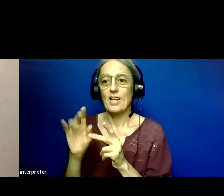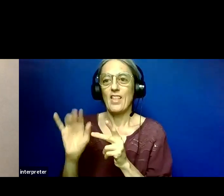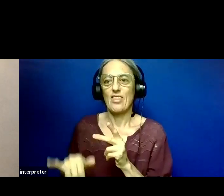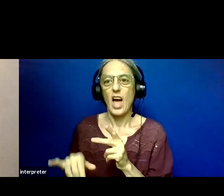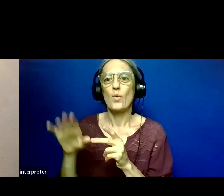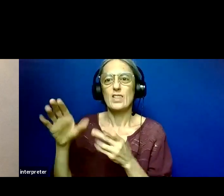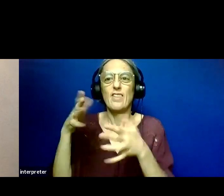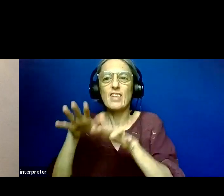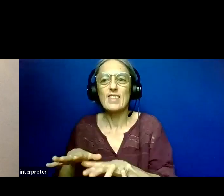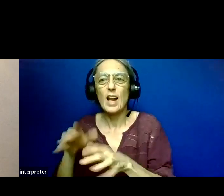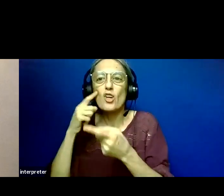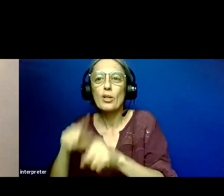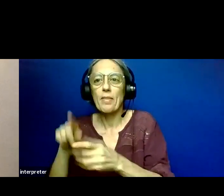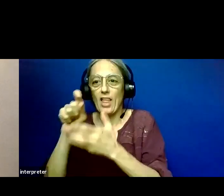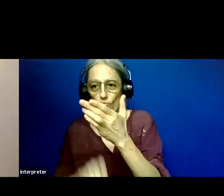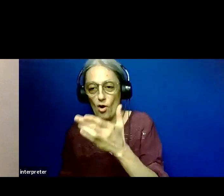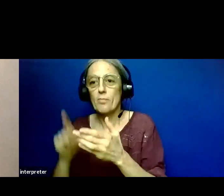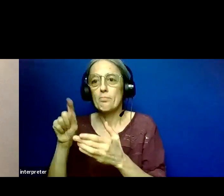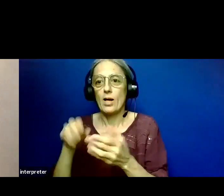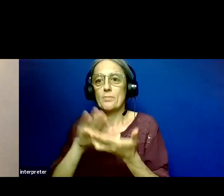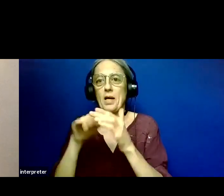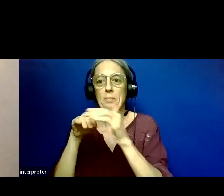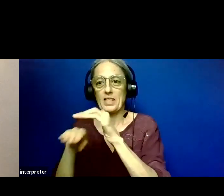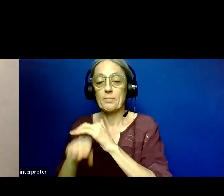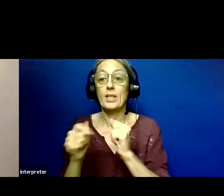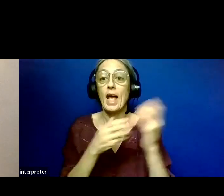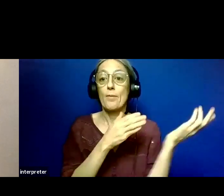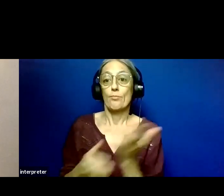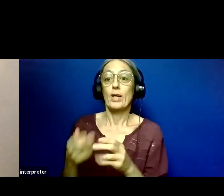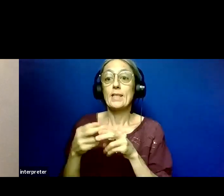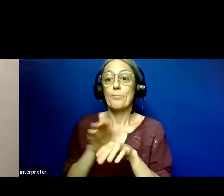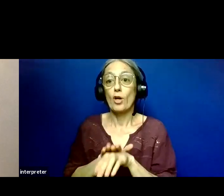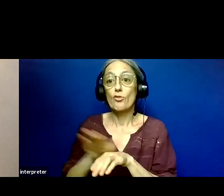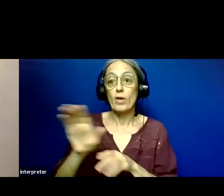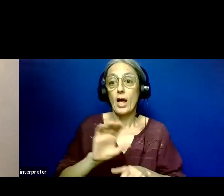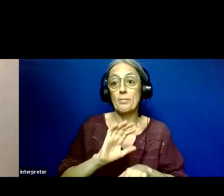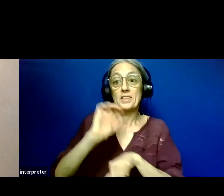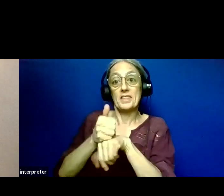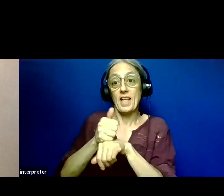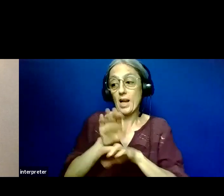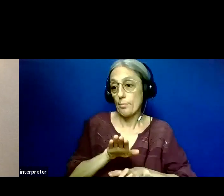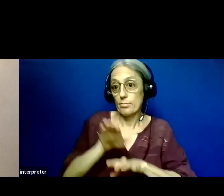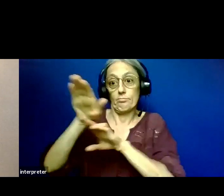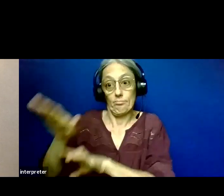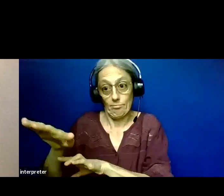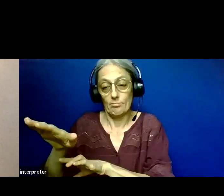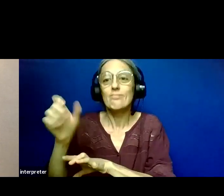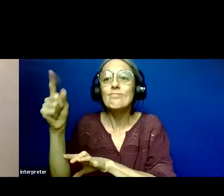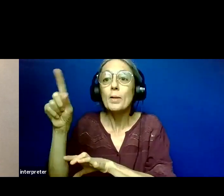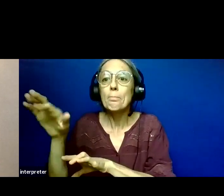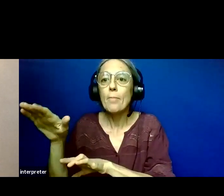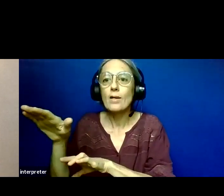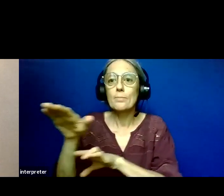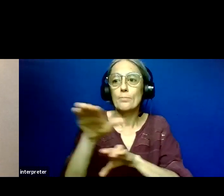agreement. You can bring in temporary ramps, but they need to be moved because they do need to be